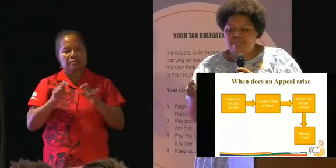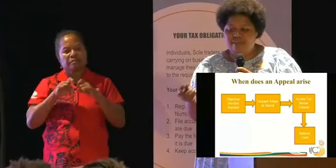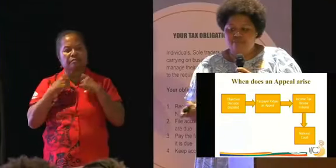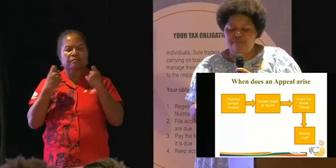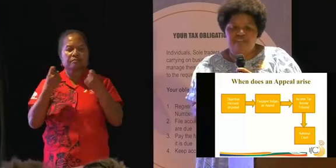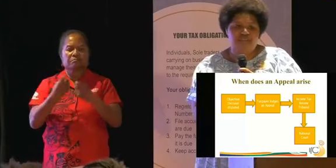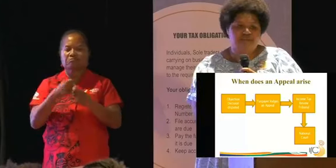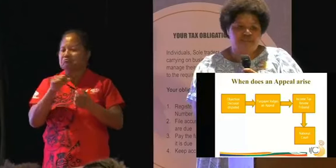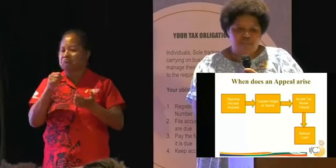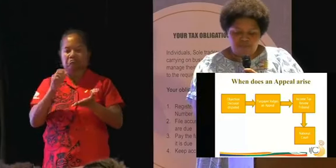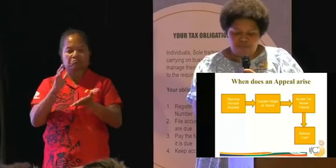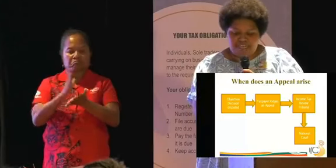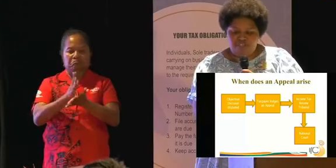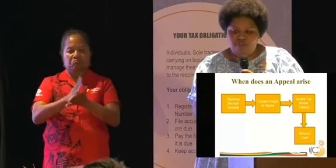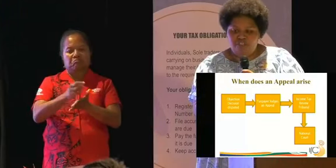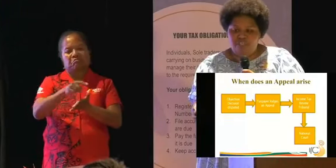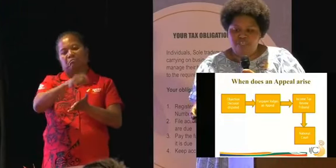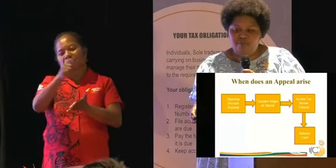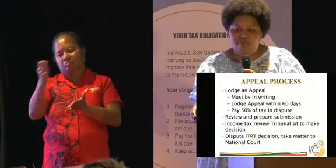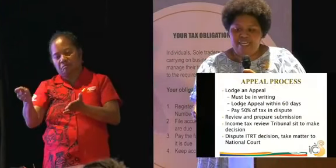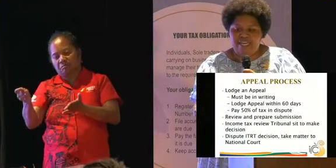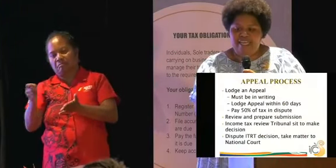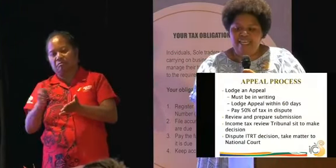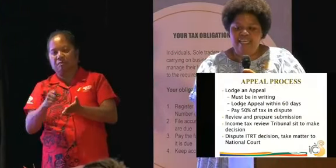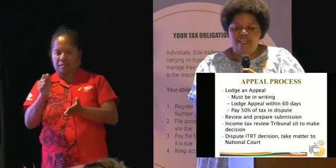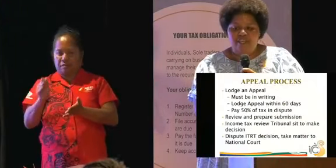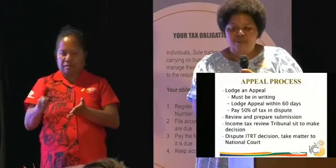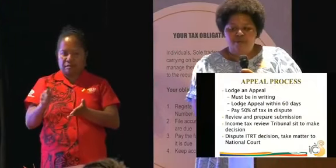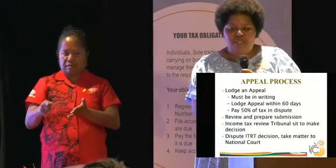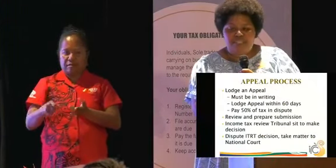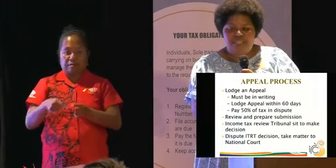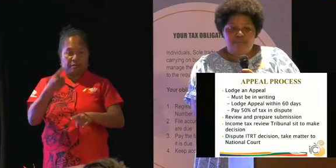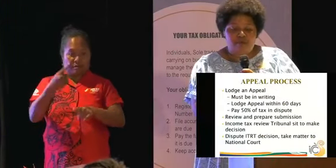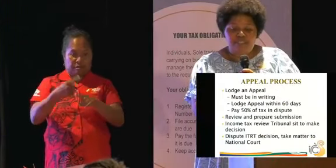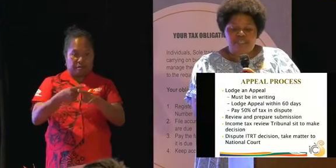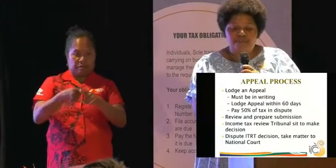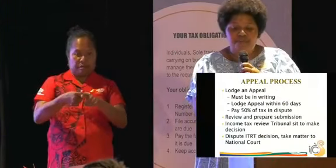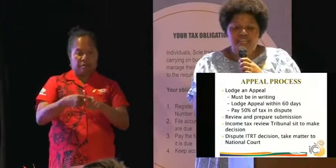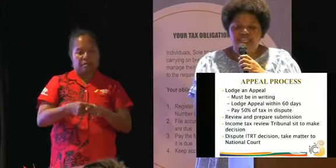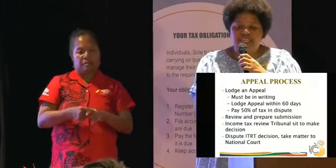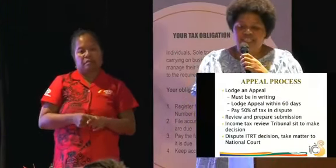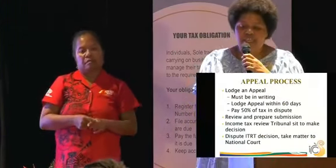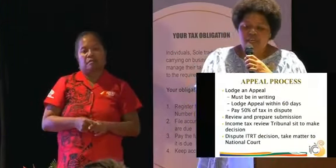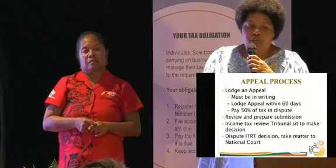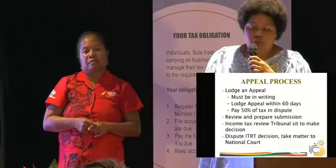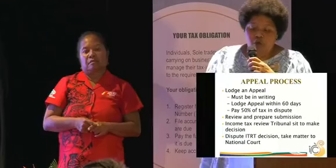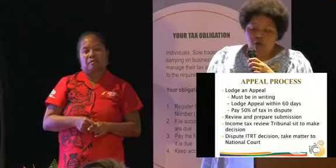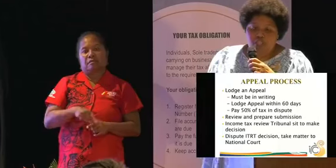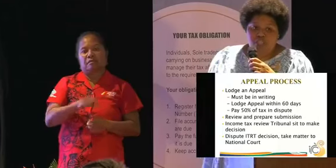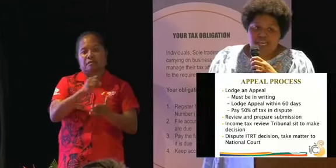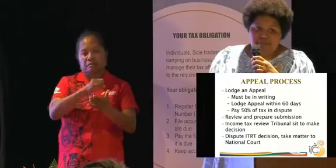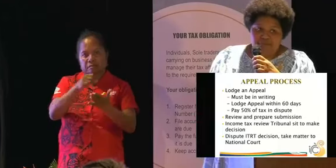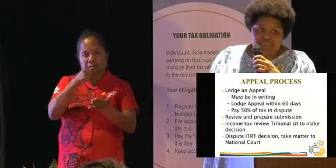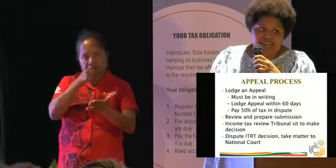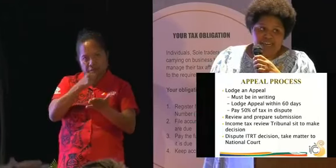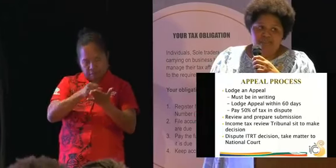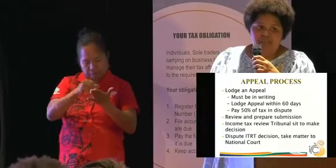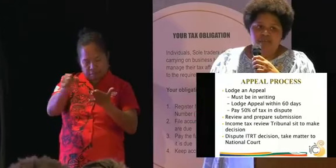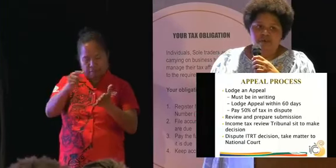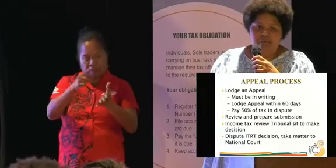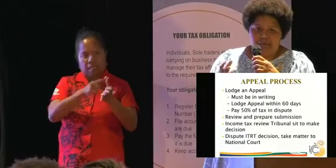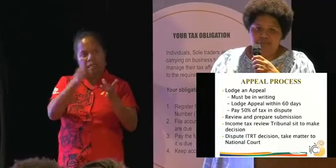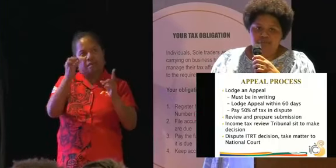not satisfied, it goes back down to the national court. Just quickly, you will notice that the process of it is you lodge an